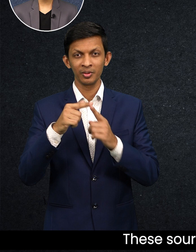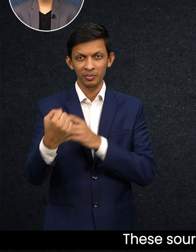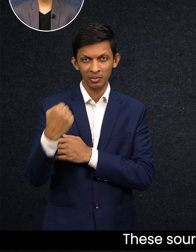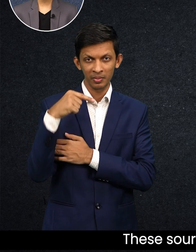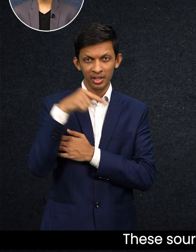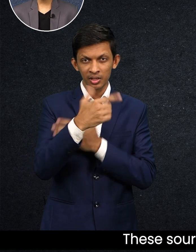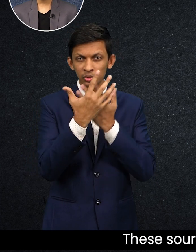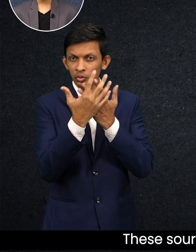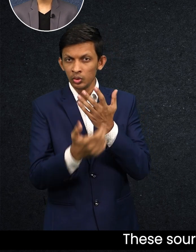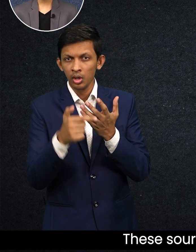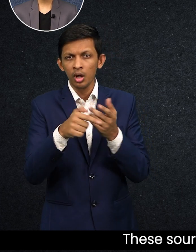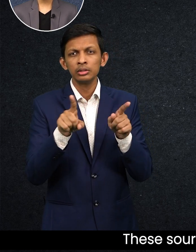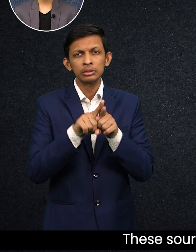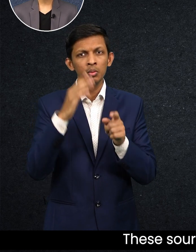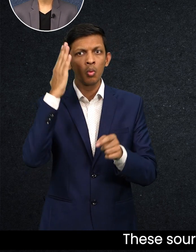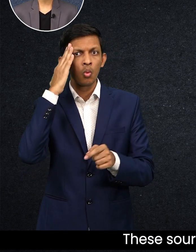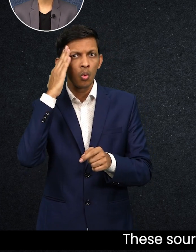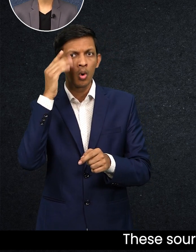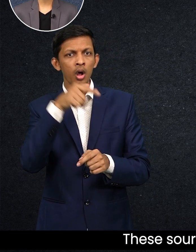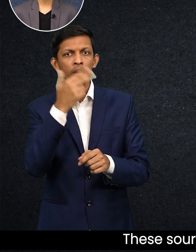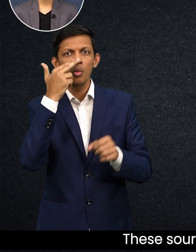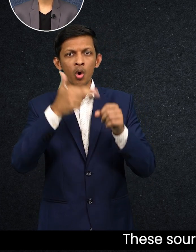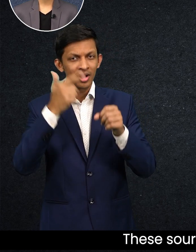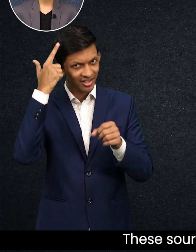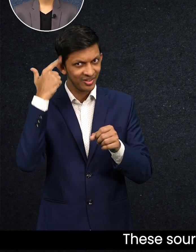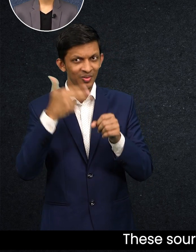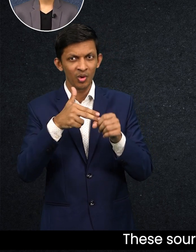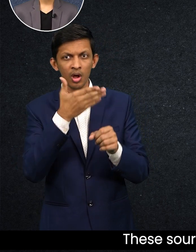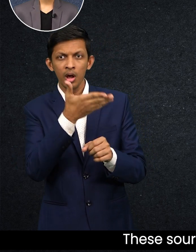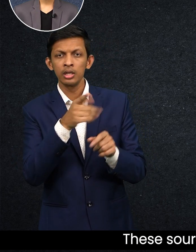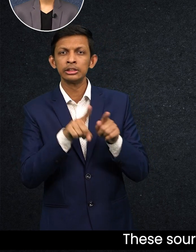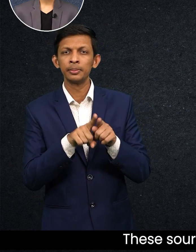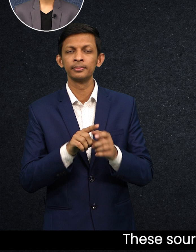These sources of energy are known as fuels.